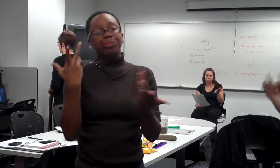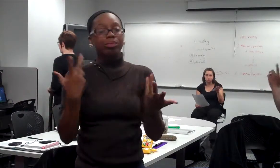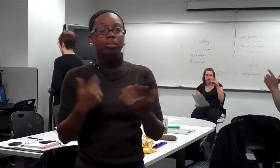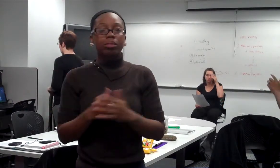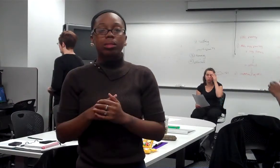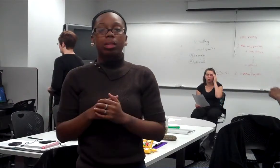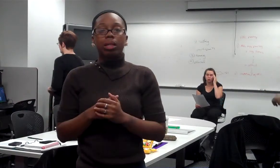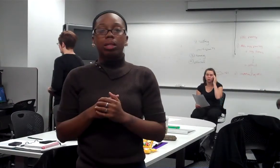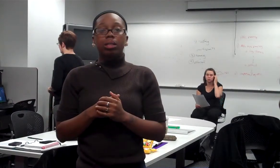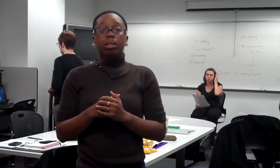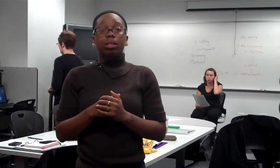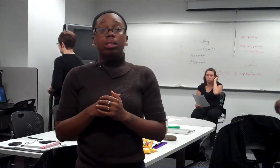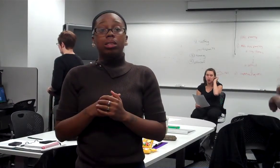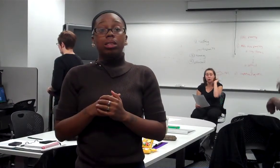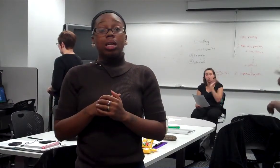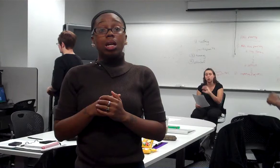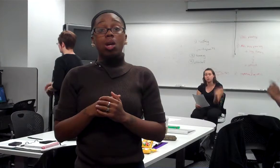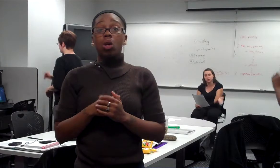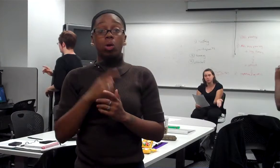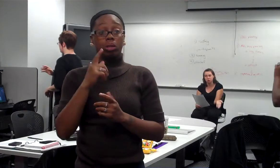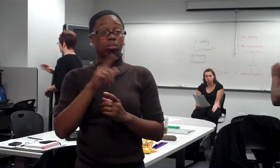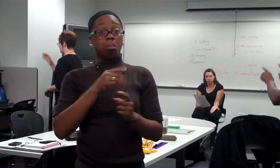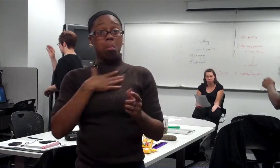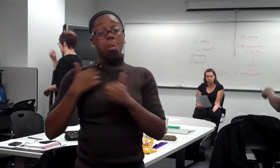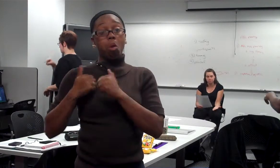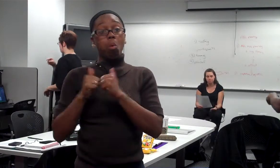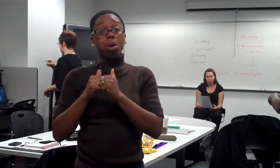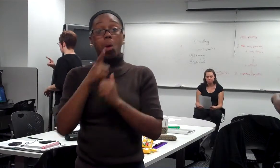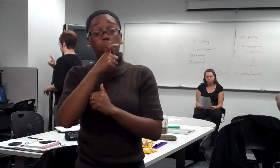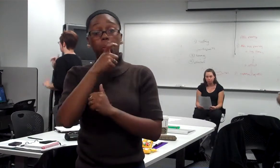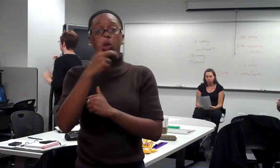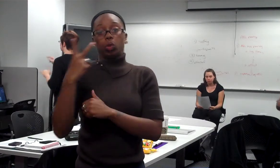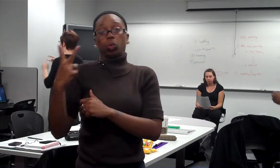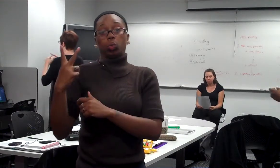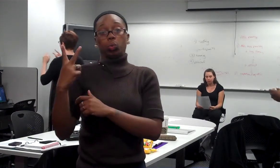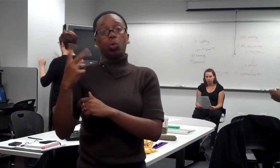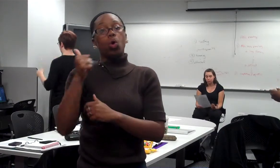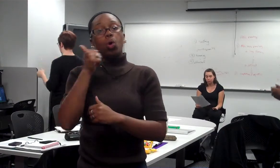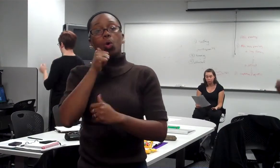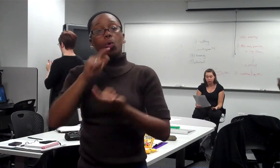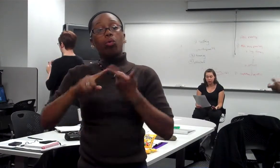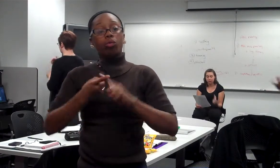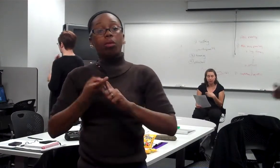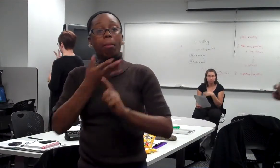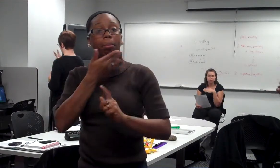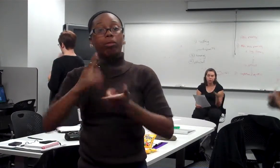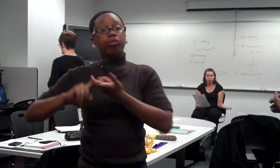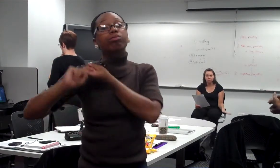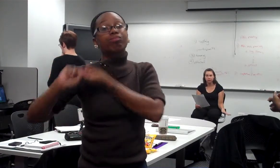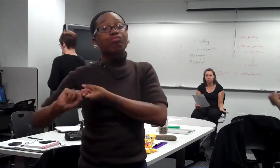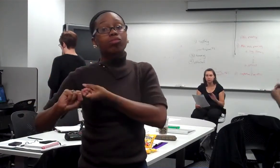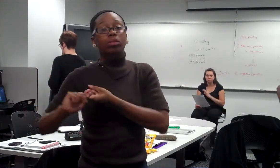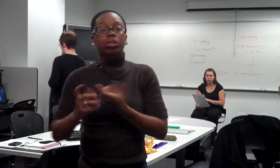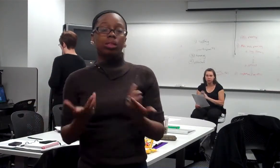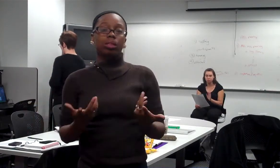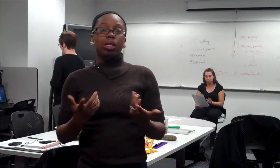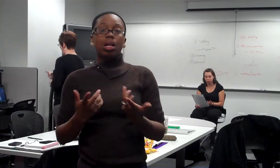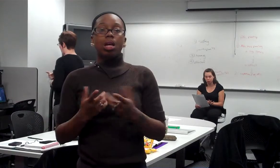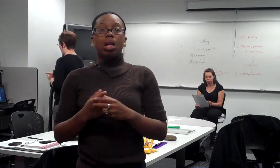two best girlfriends who had no idea about camping. And he was told that he didn't have to do anything but sit in the boat